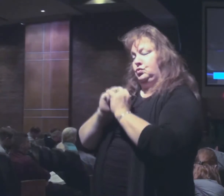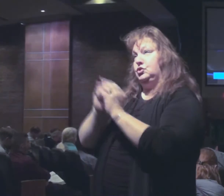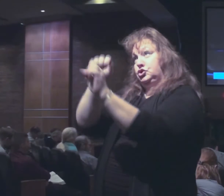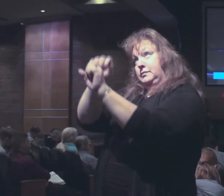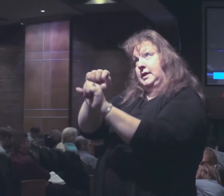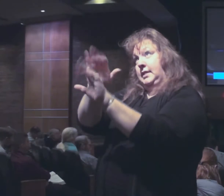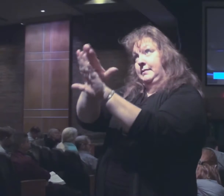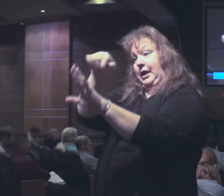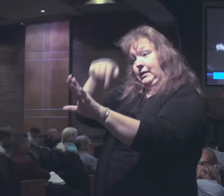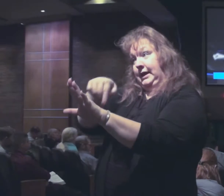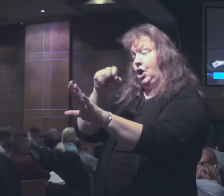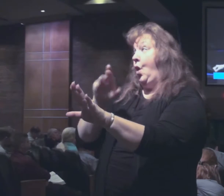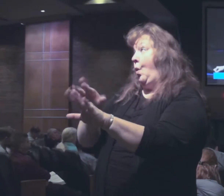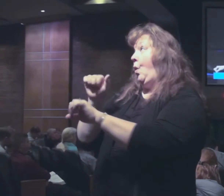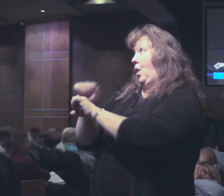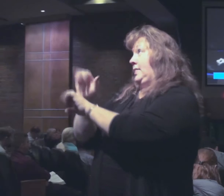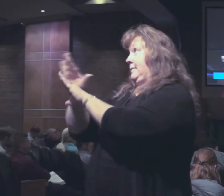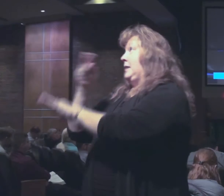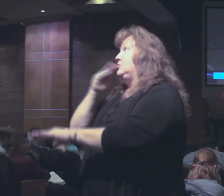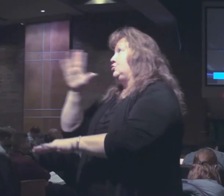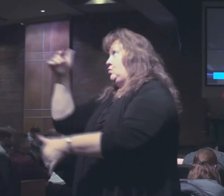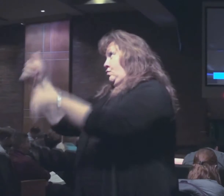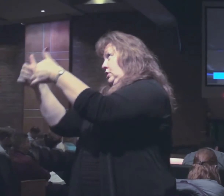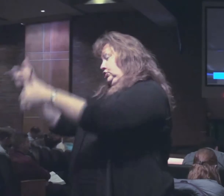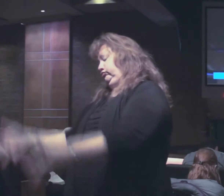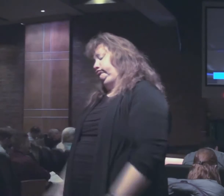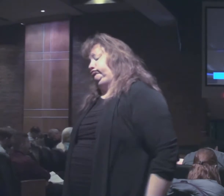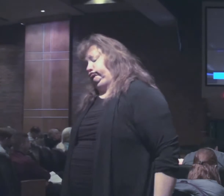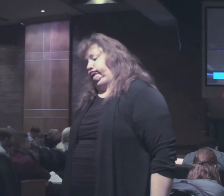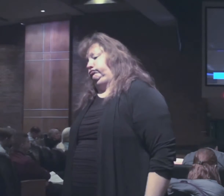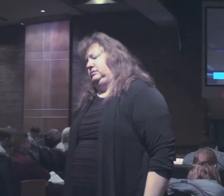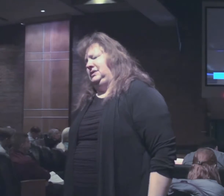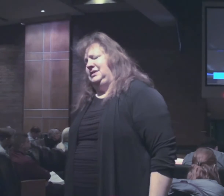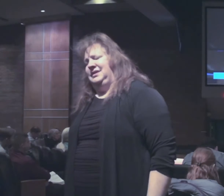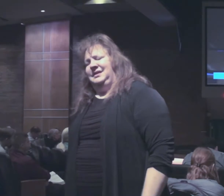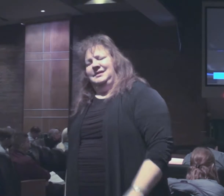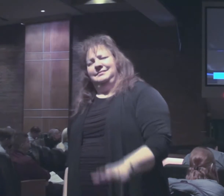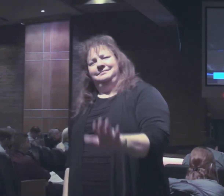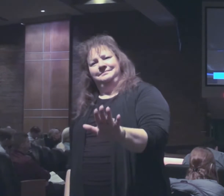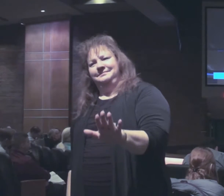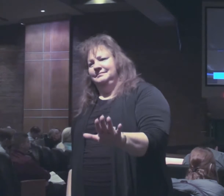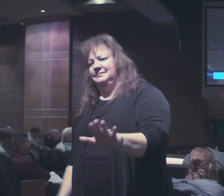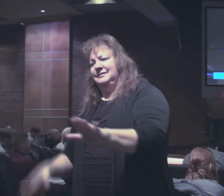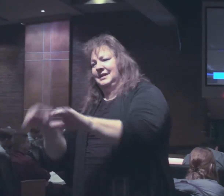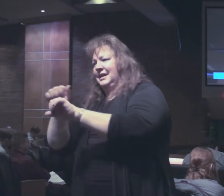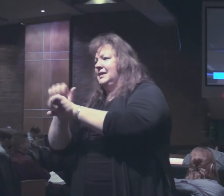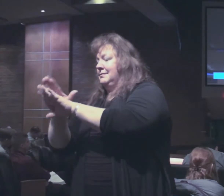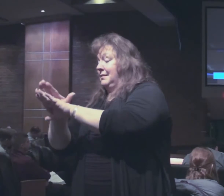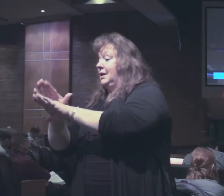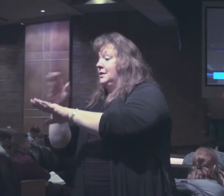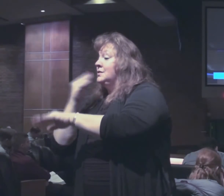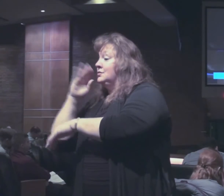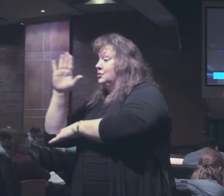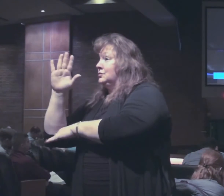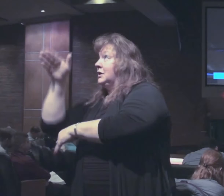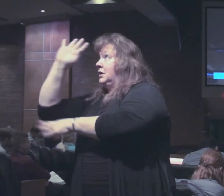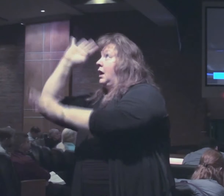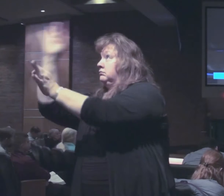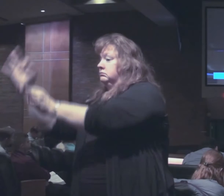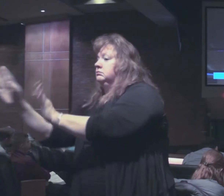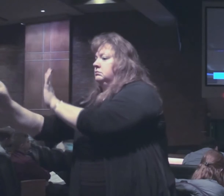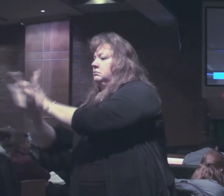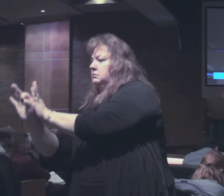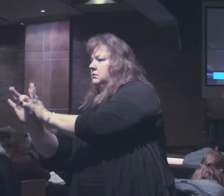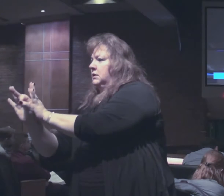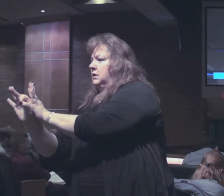mount in Samaria or at the mount in Jerusalem? Jesus says, well, the Mount of Jerusalem is where God appointed, but you understand